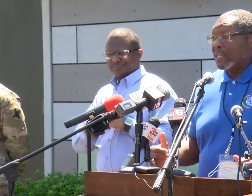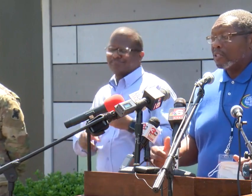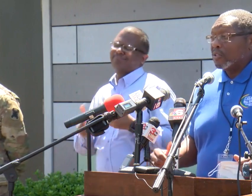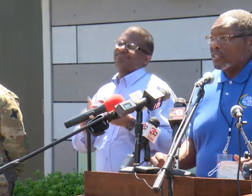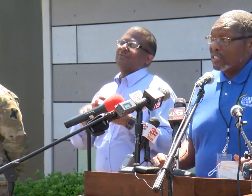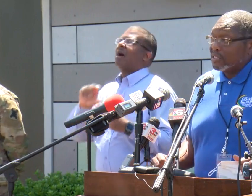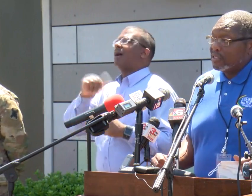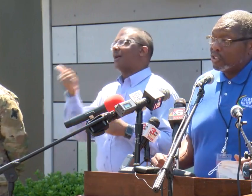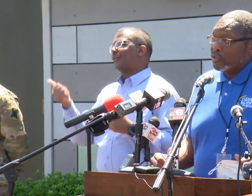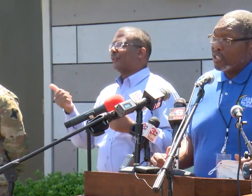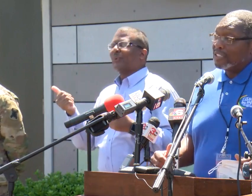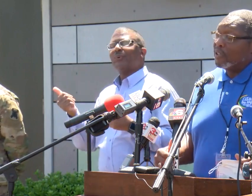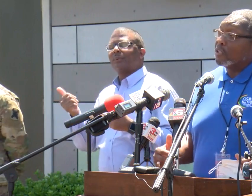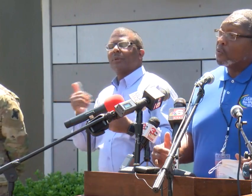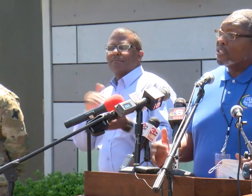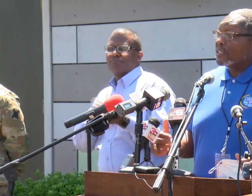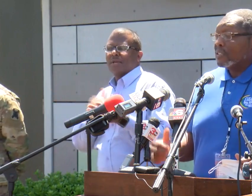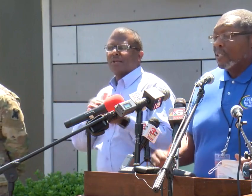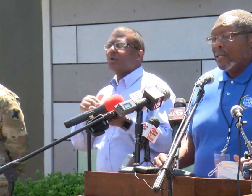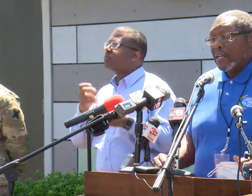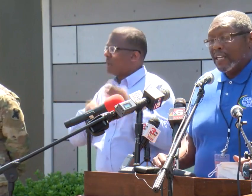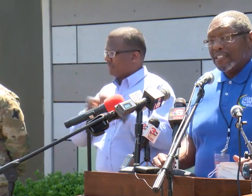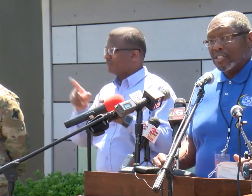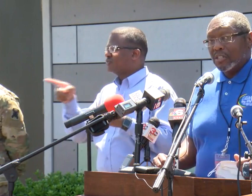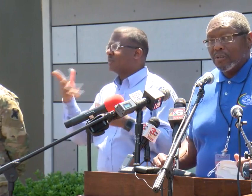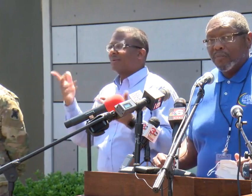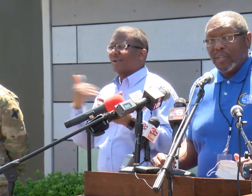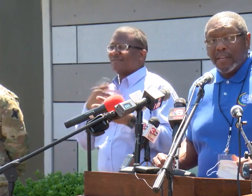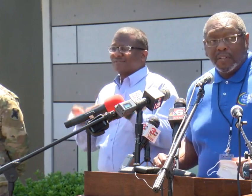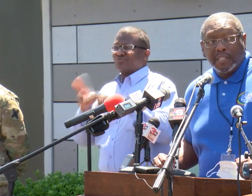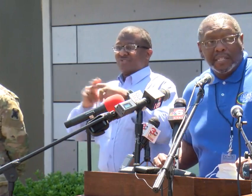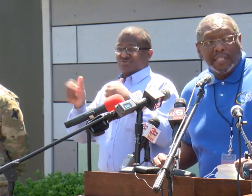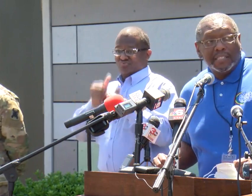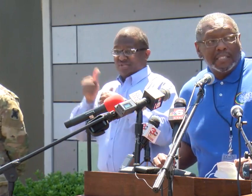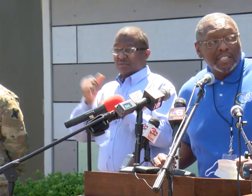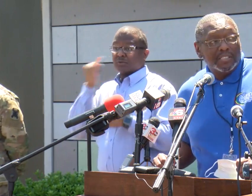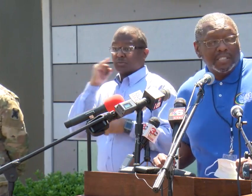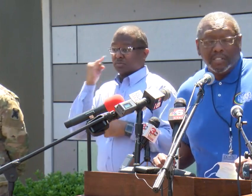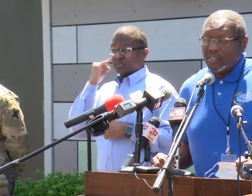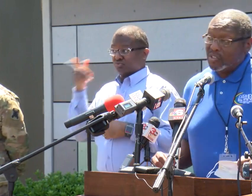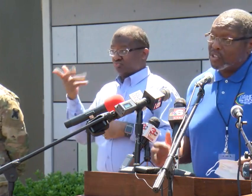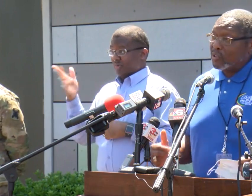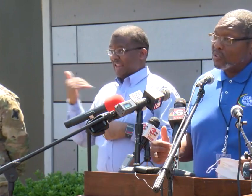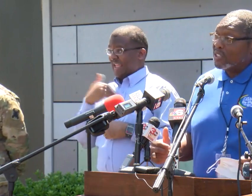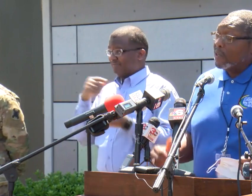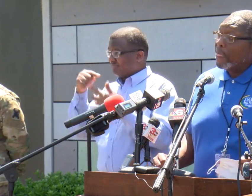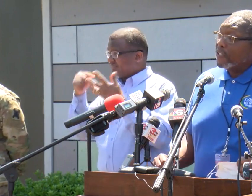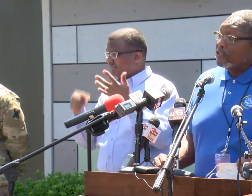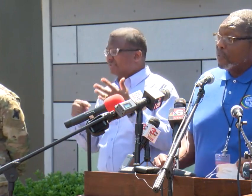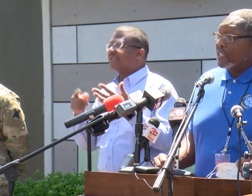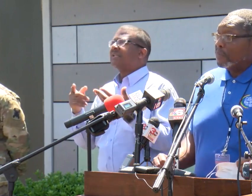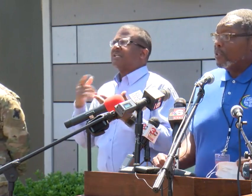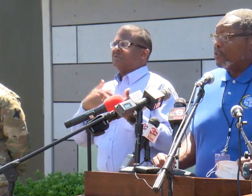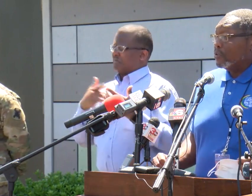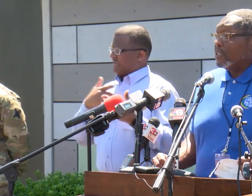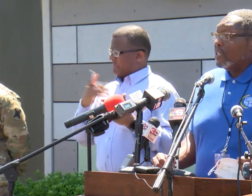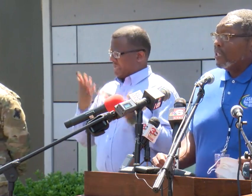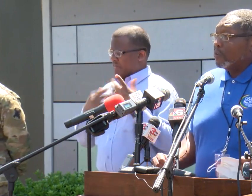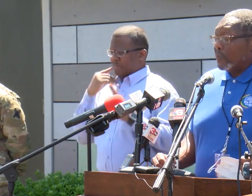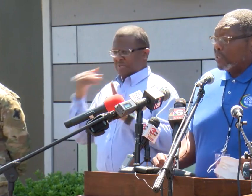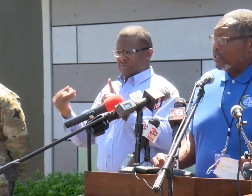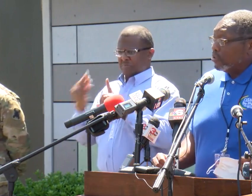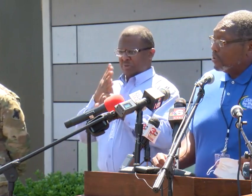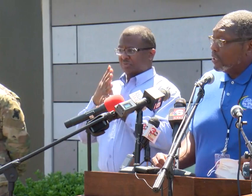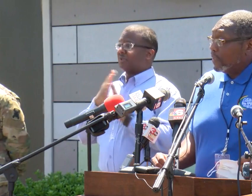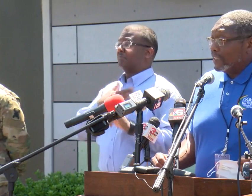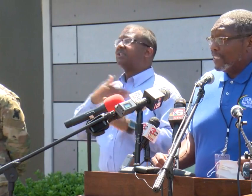other medical conditions, you are at greater risk. And so if you have underlying conditions and you're concerned that you've been exposed,